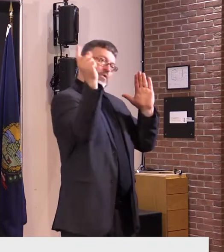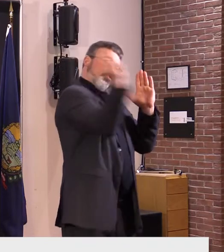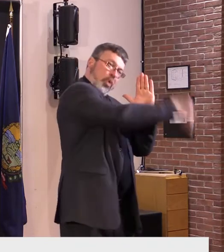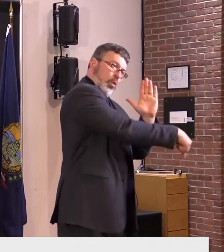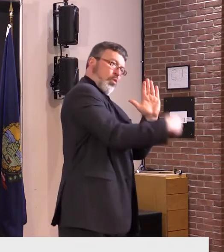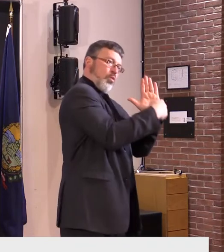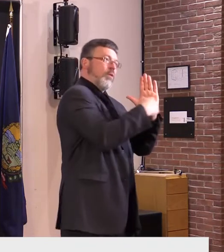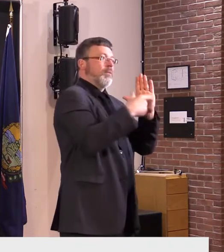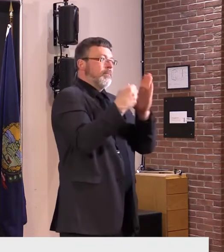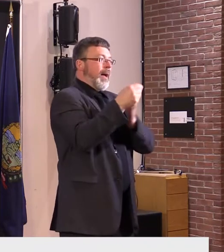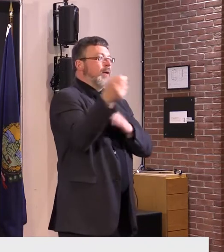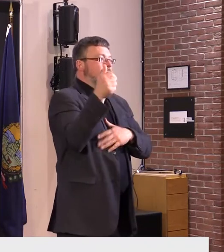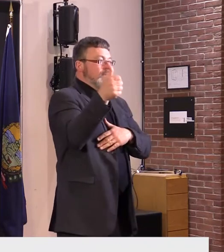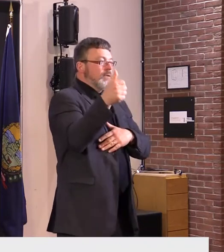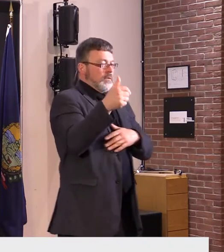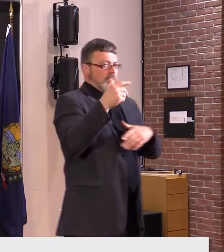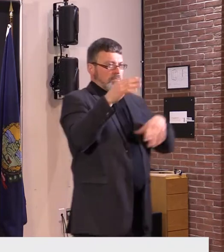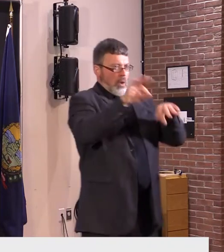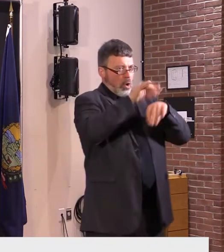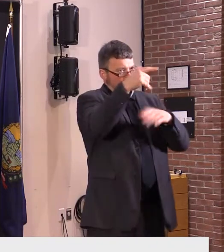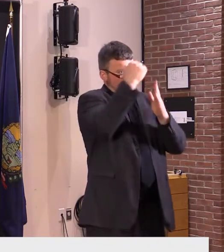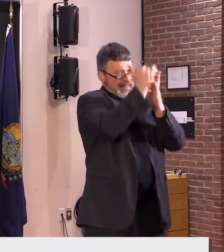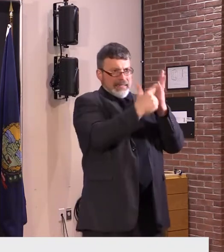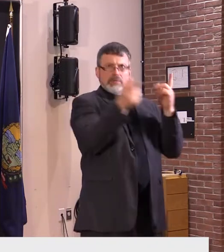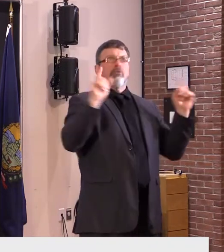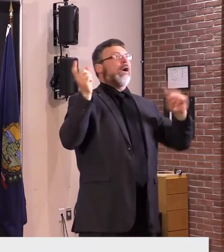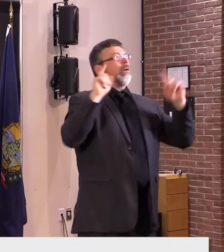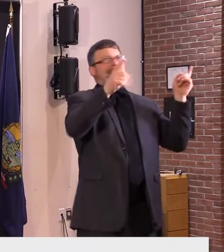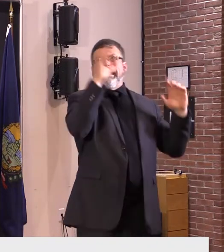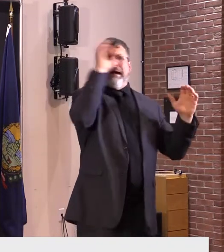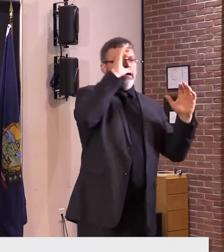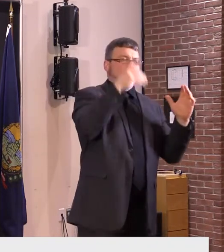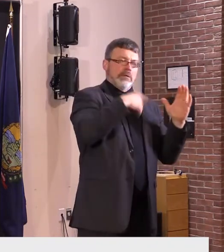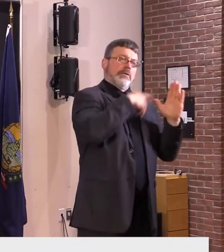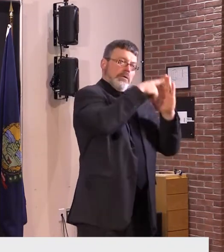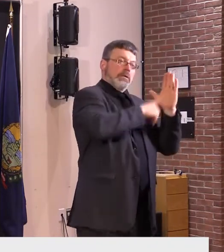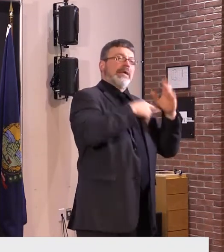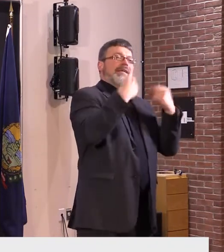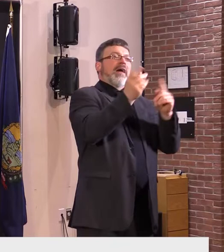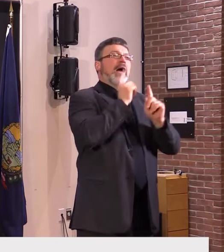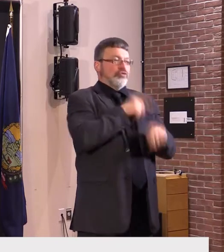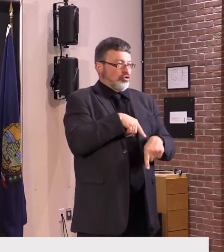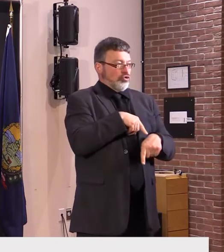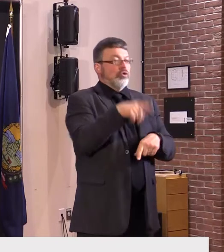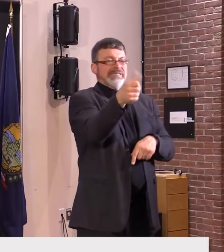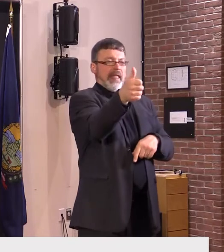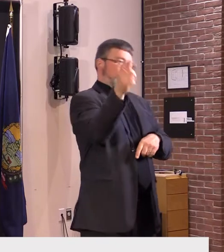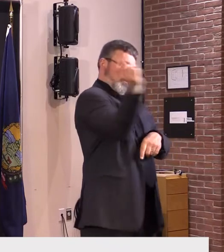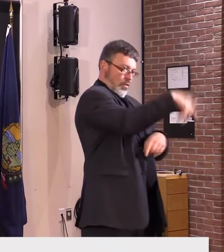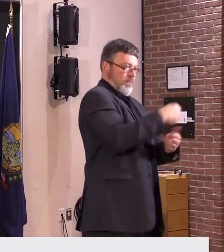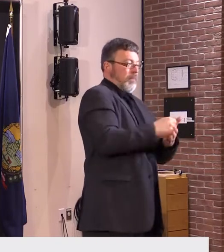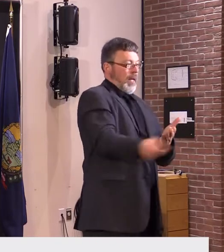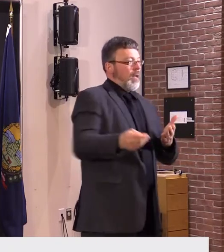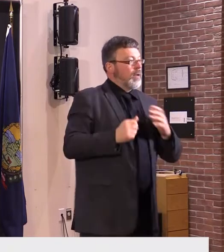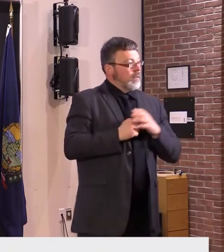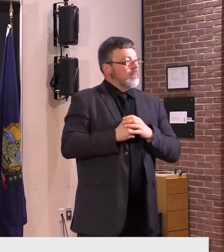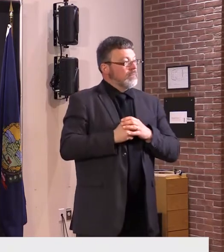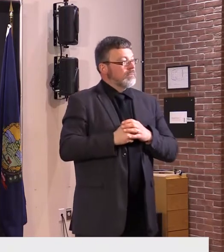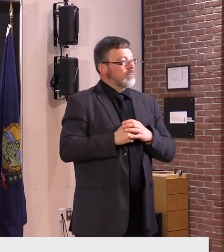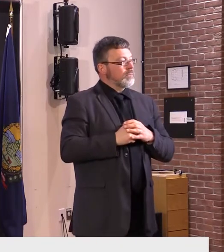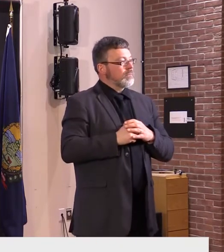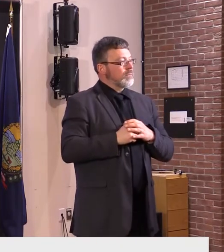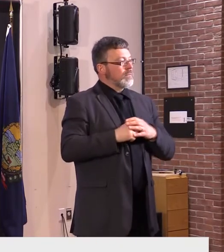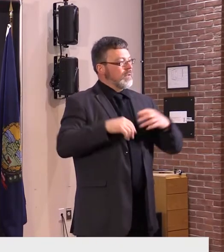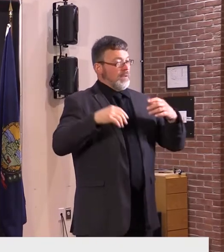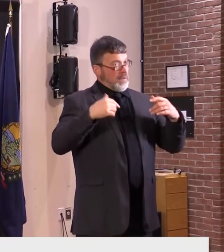highly concerned in the state at this point in time, but we want to make sure that in certain areas there might be